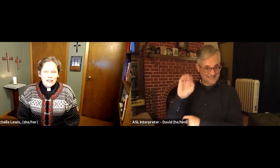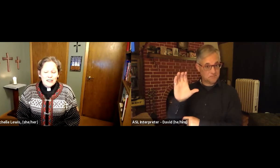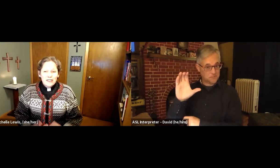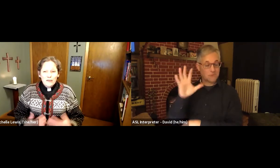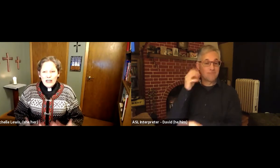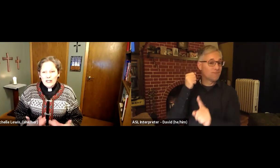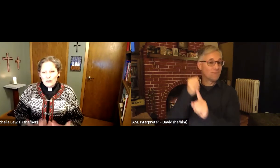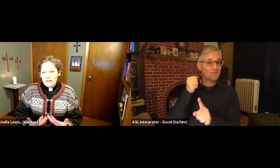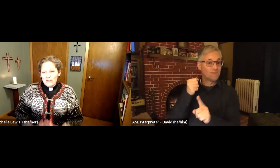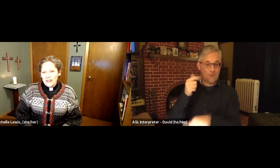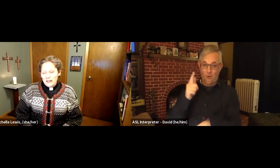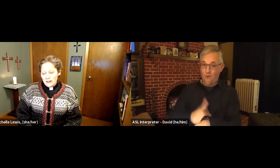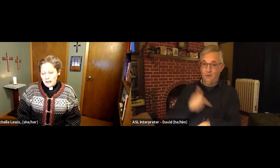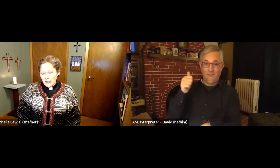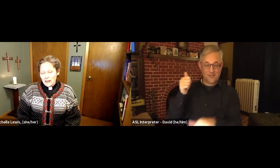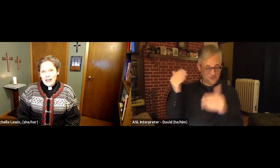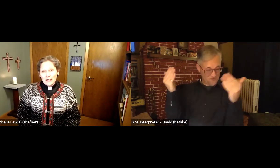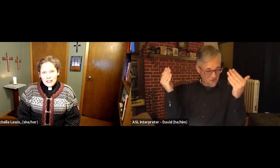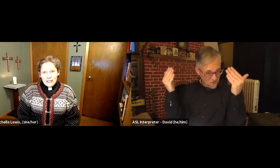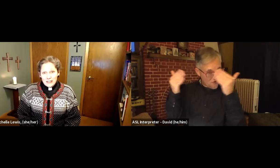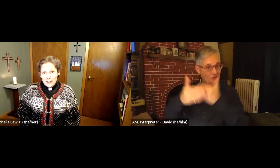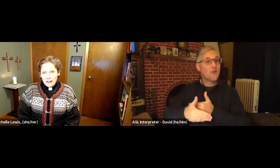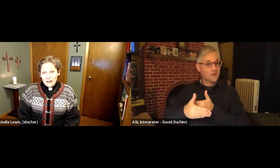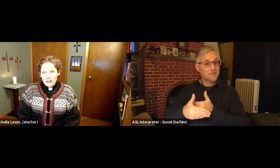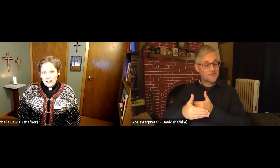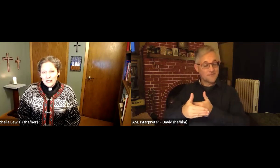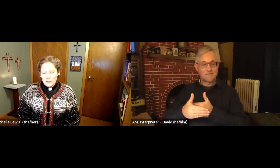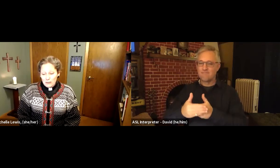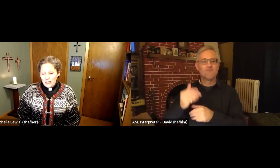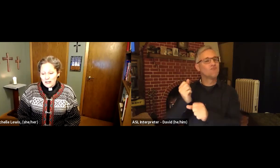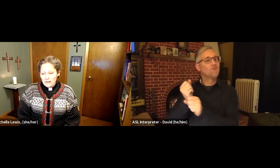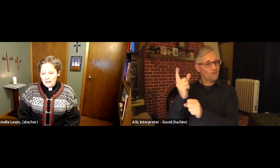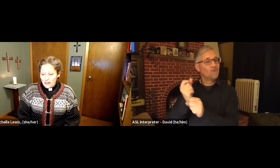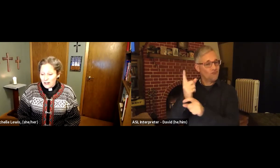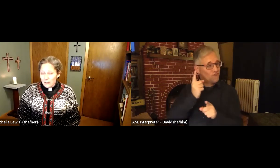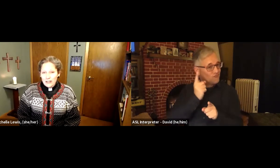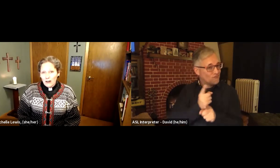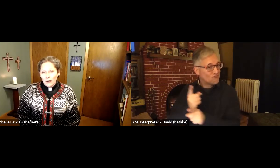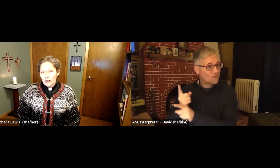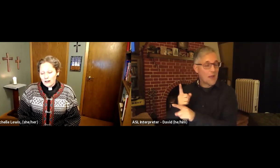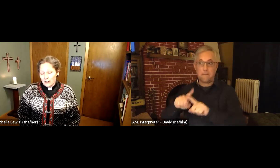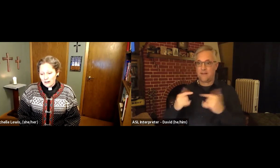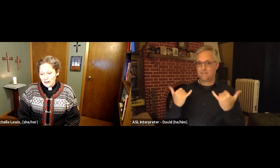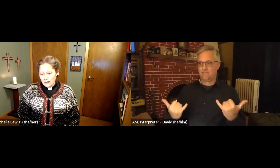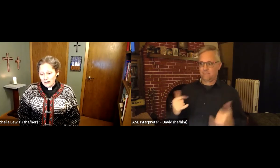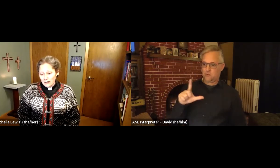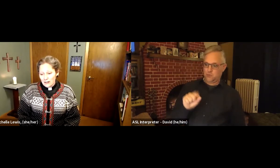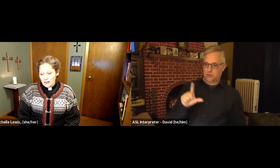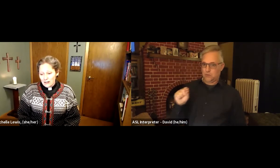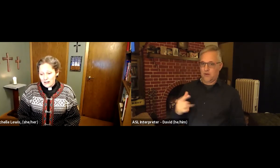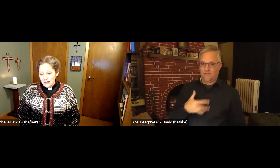the ways we feel like this year has been very dark,